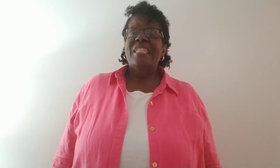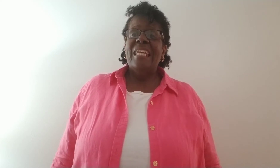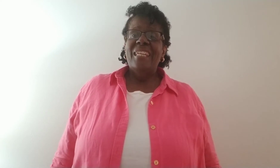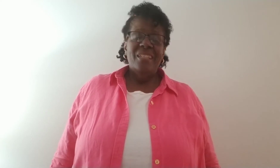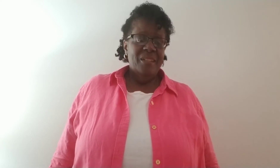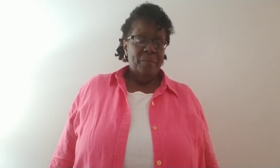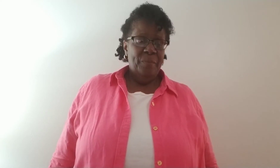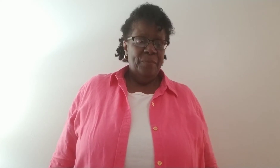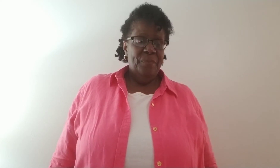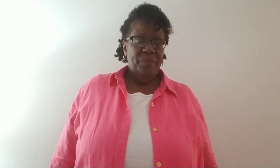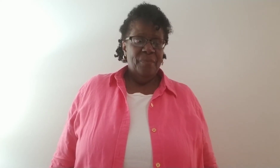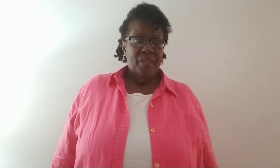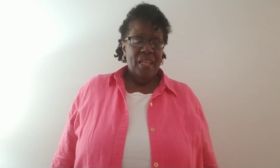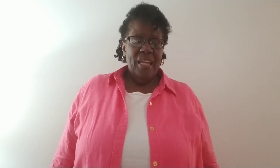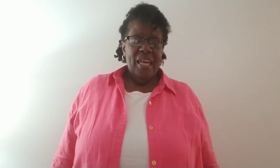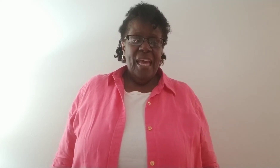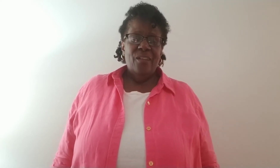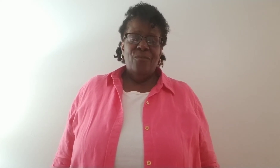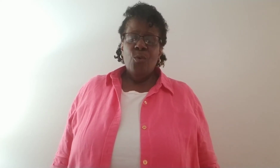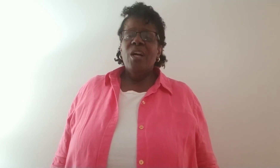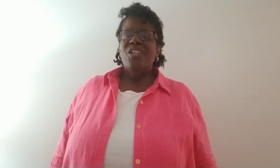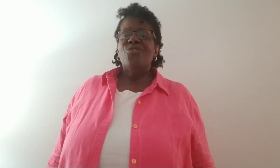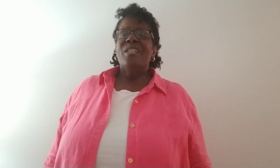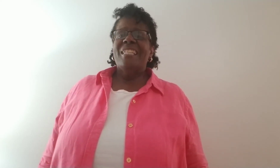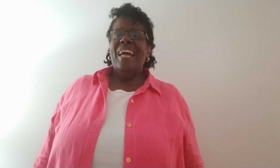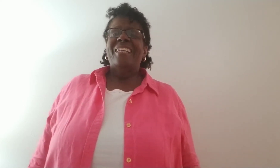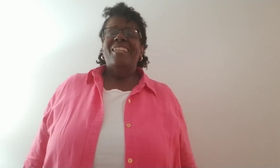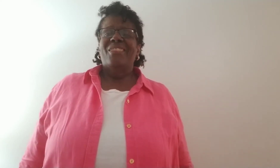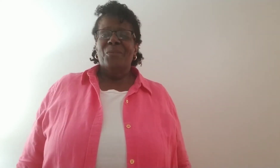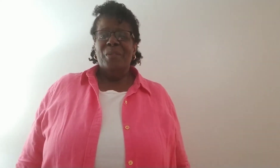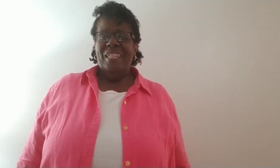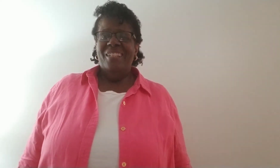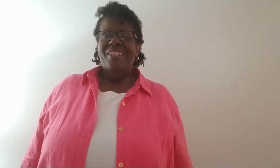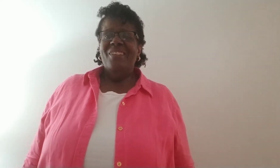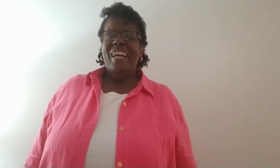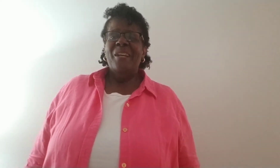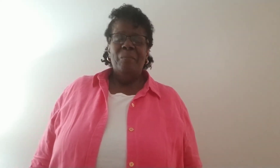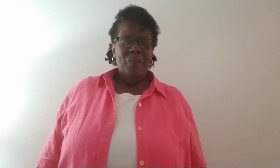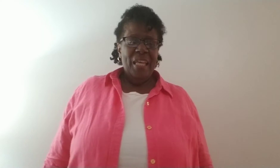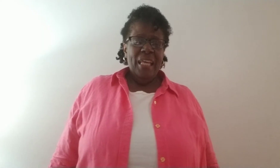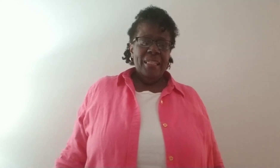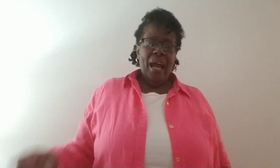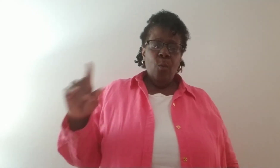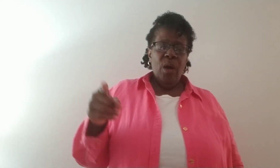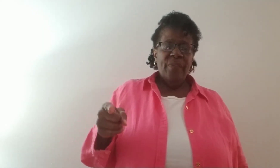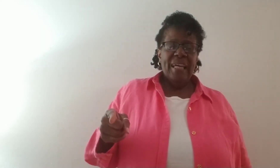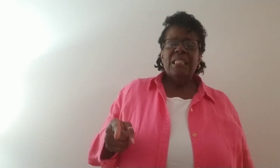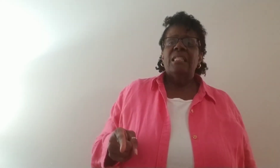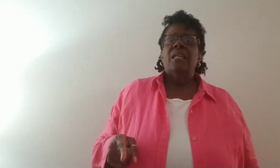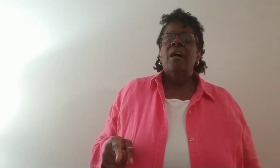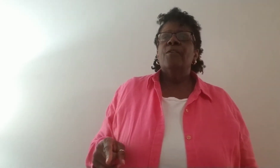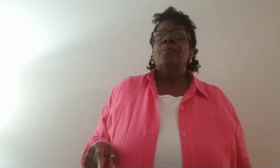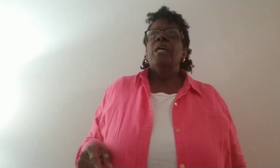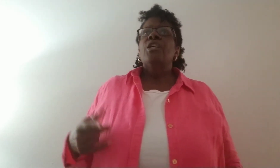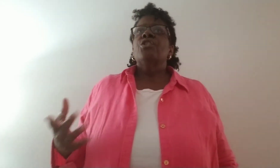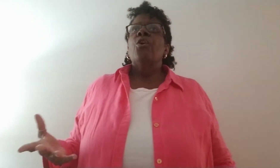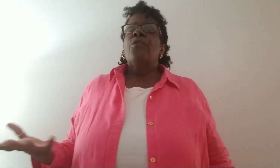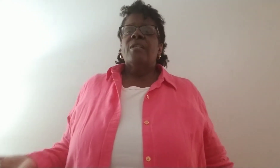515, and 493. Okay, now one thing I didn't cover, so for example,